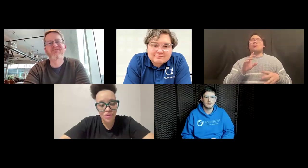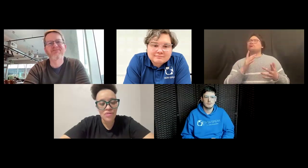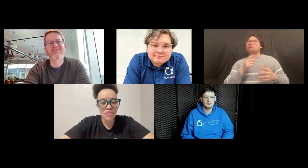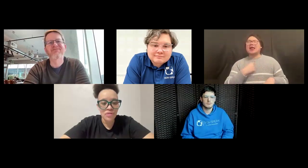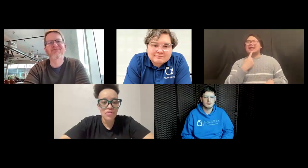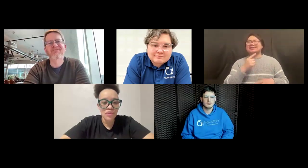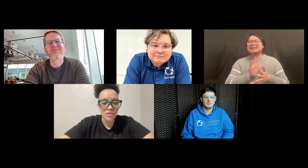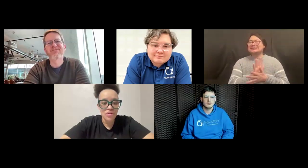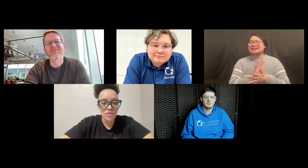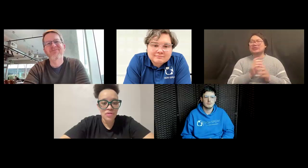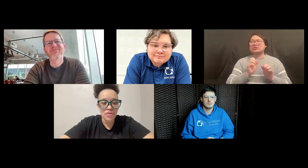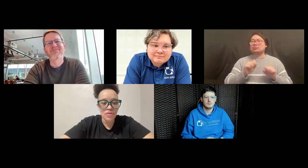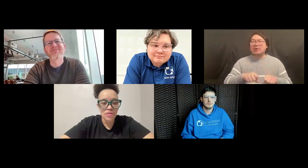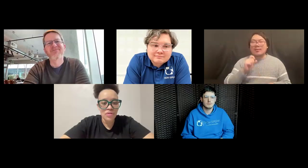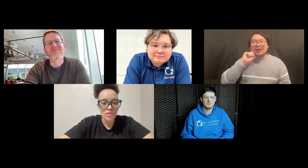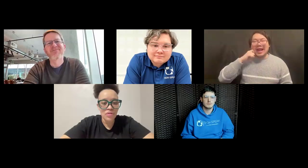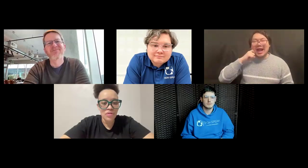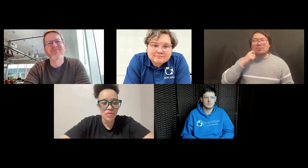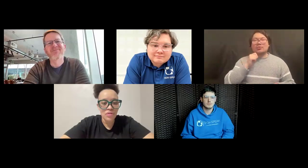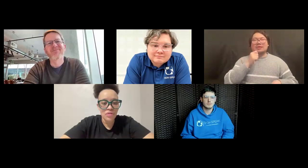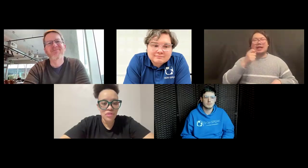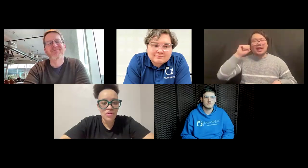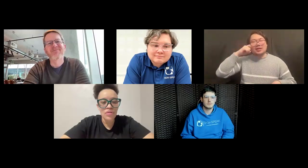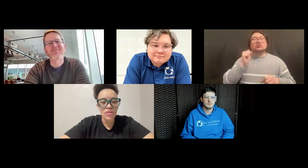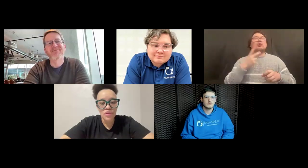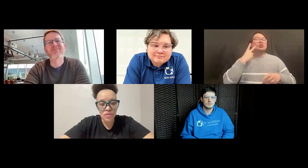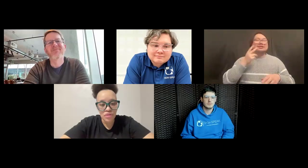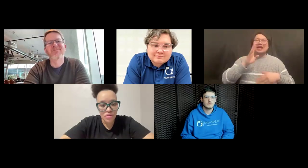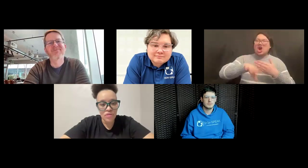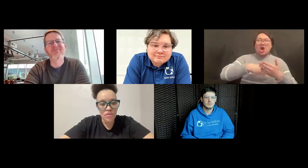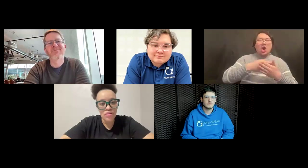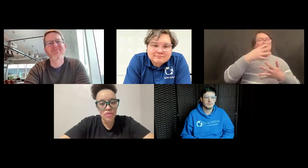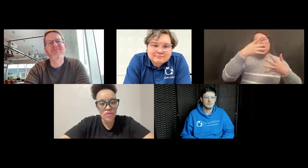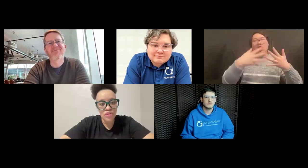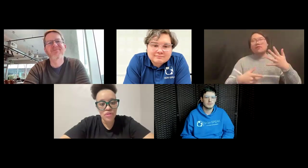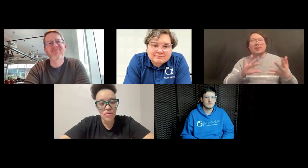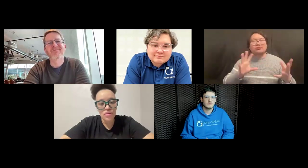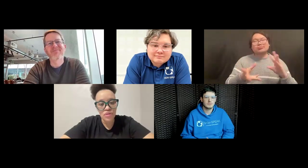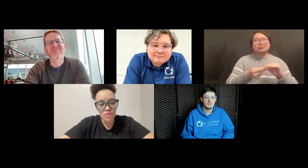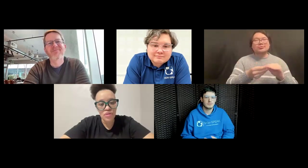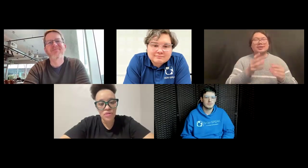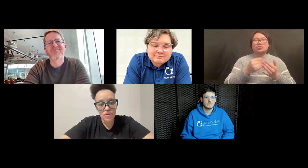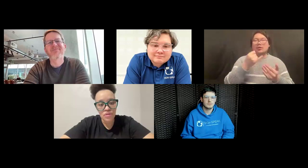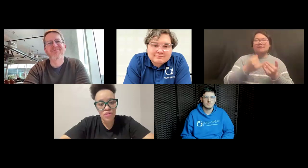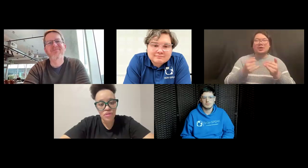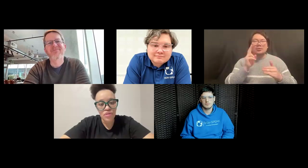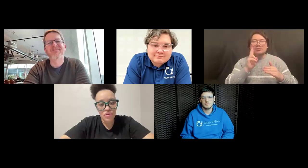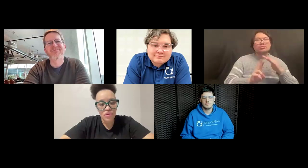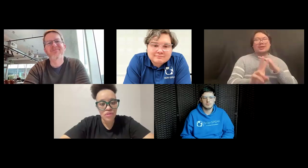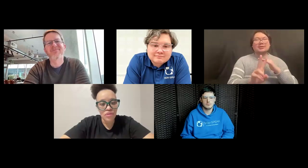and being able to identify which was it. Was it an apple or was it an onion? So again, we see all of those parameters,